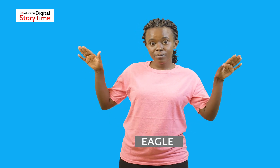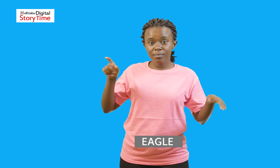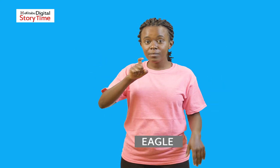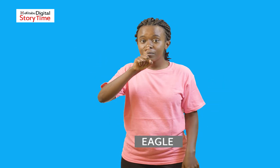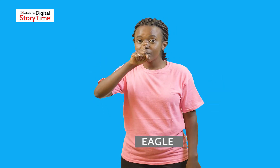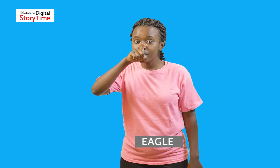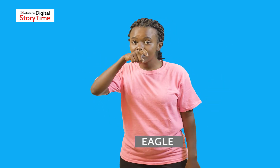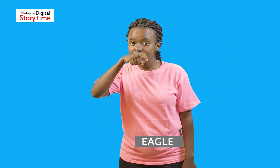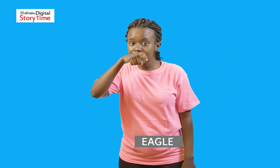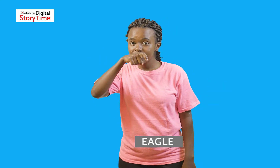Eagle.